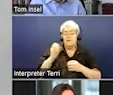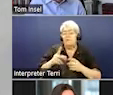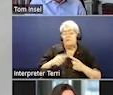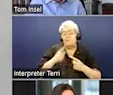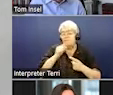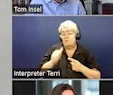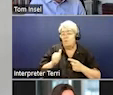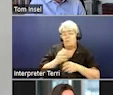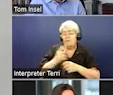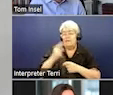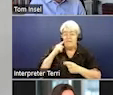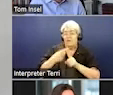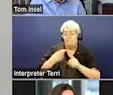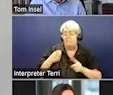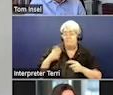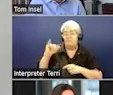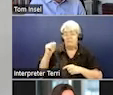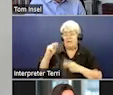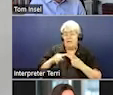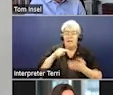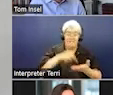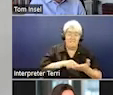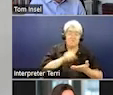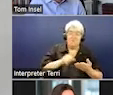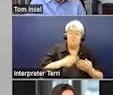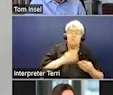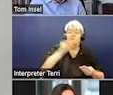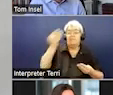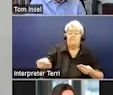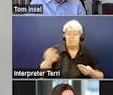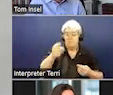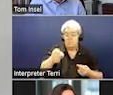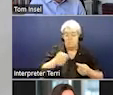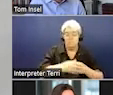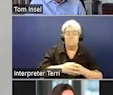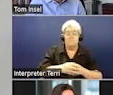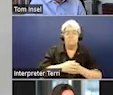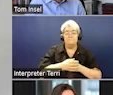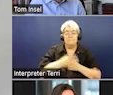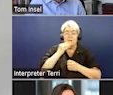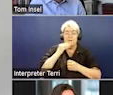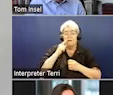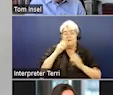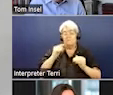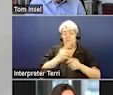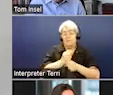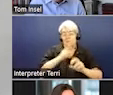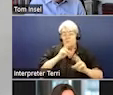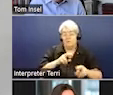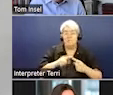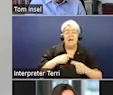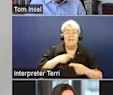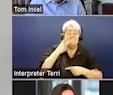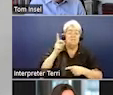a response back, again, that question will be turned to you, Dr. Insel, and prayerfully you can get a response back. I do see